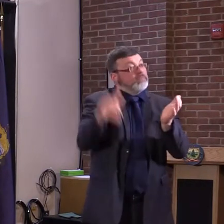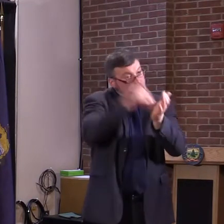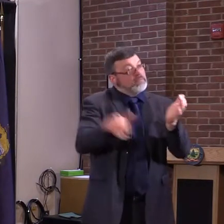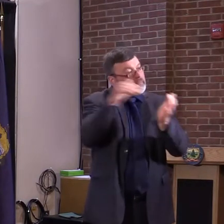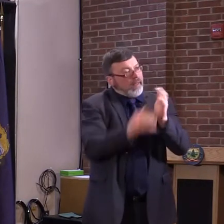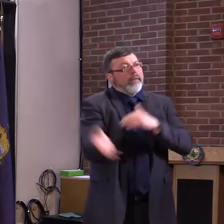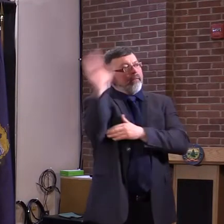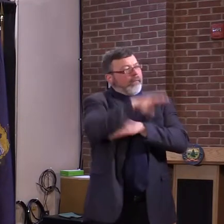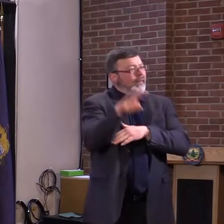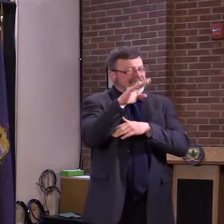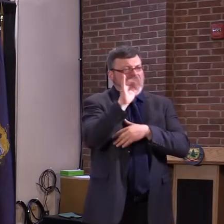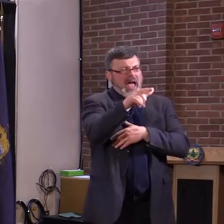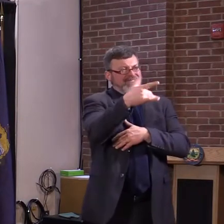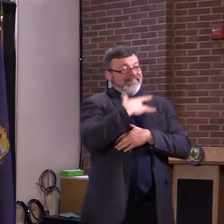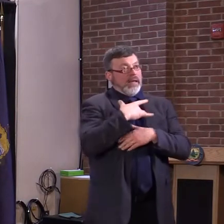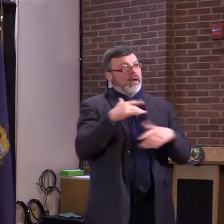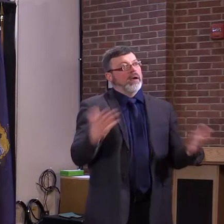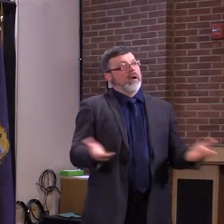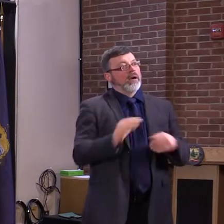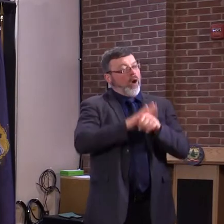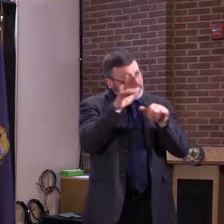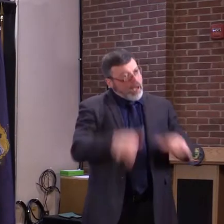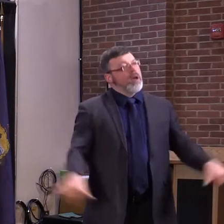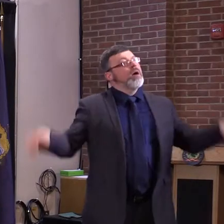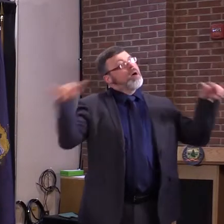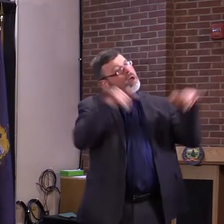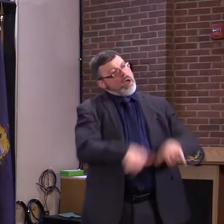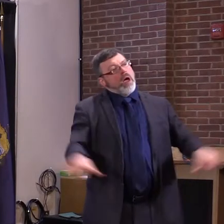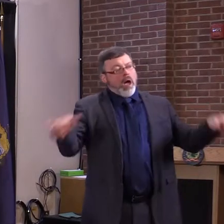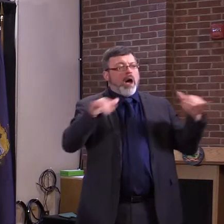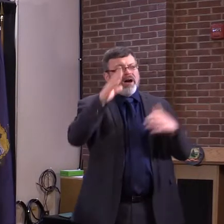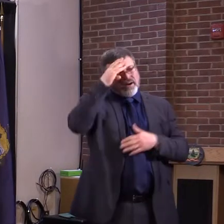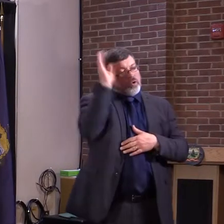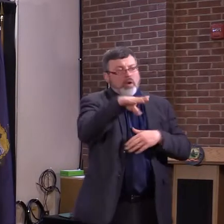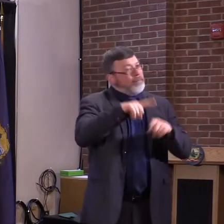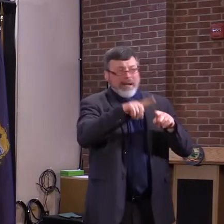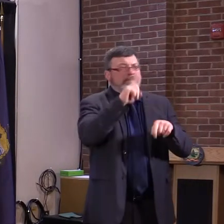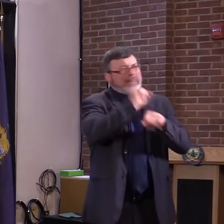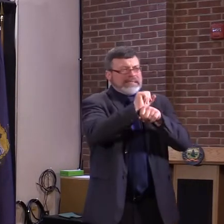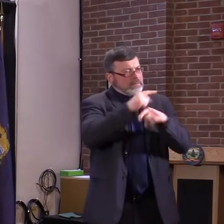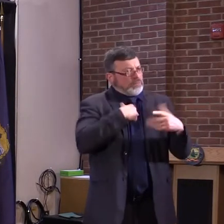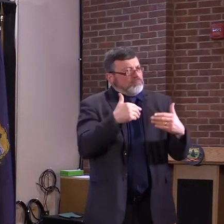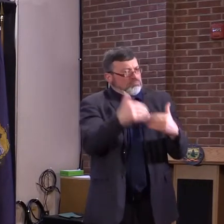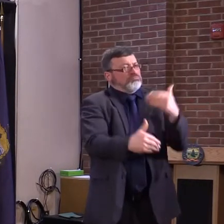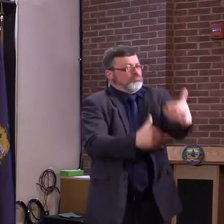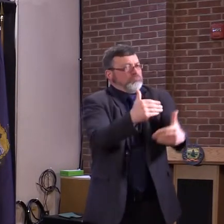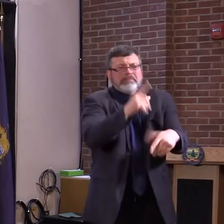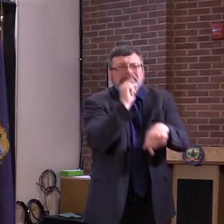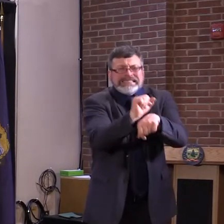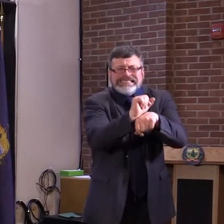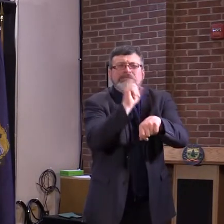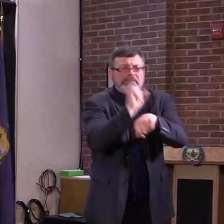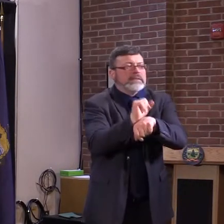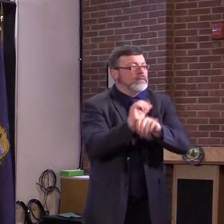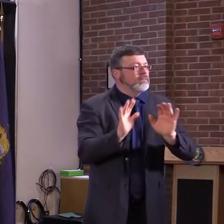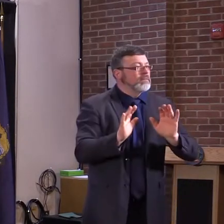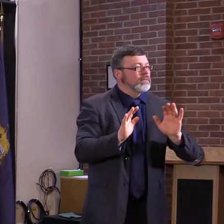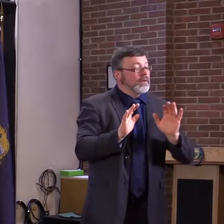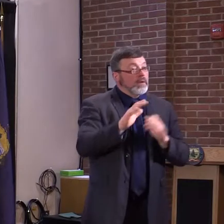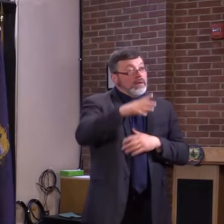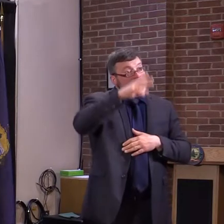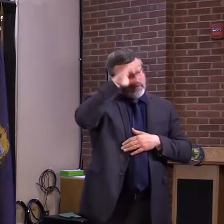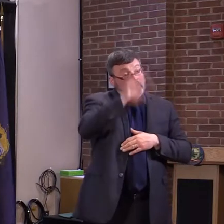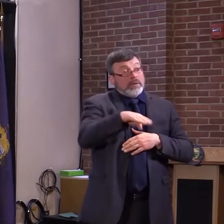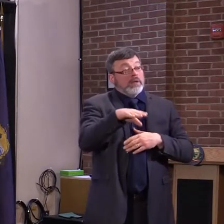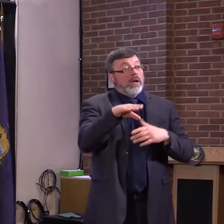questions about how our lives in this pandemic may change if Omicron cases continue to trend downward. As we look forward